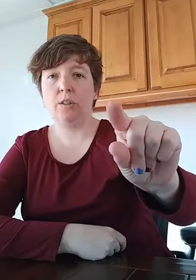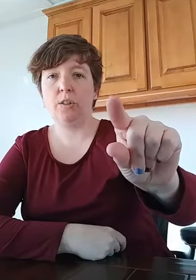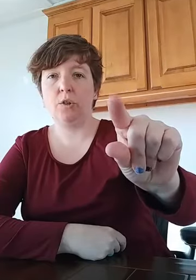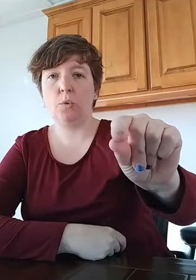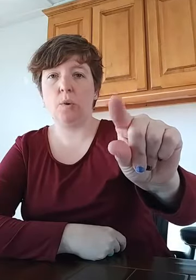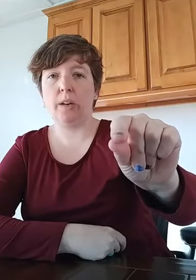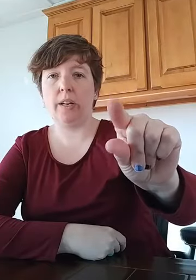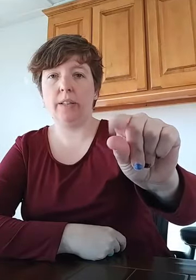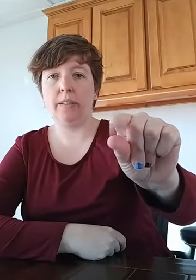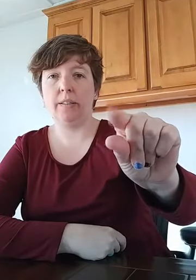20,